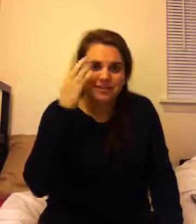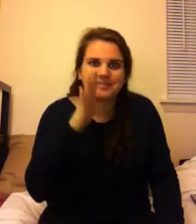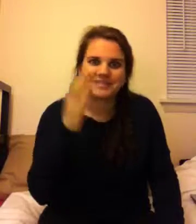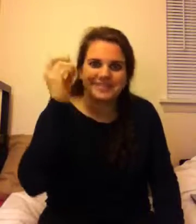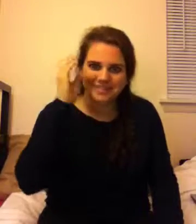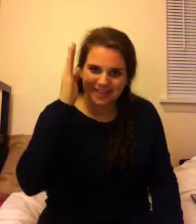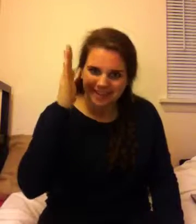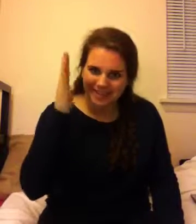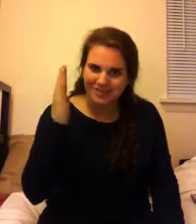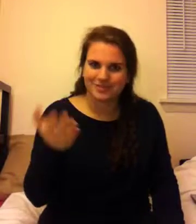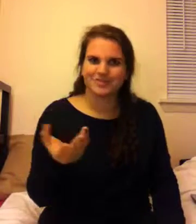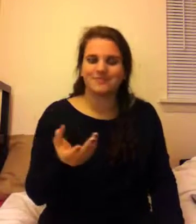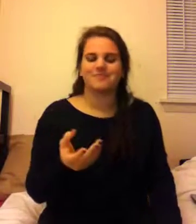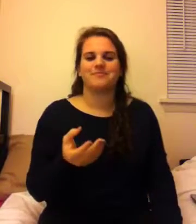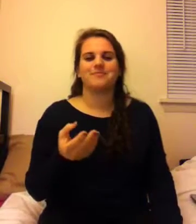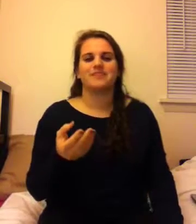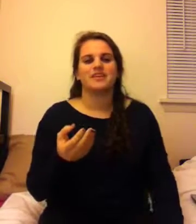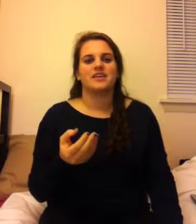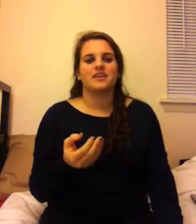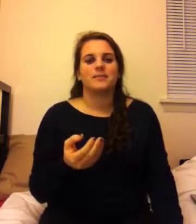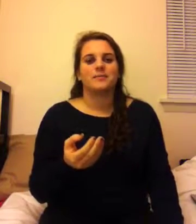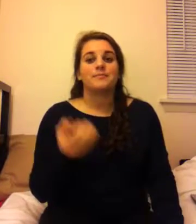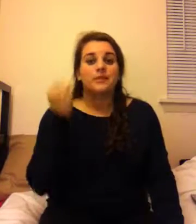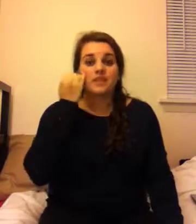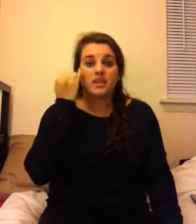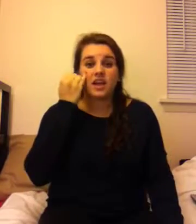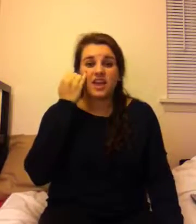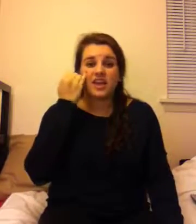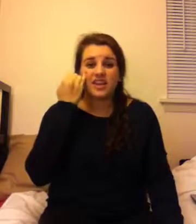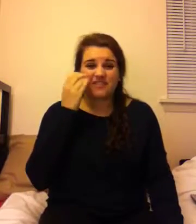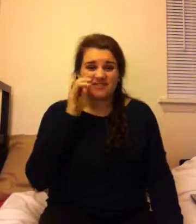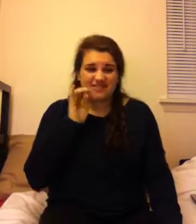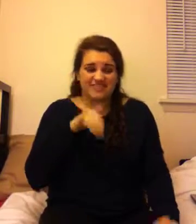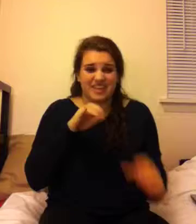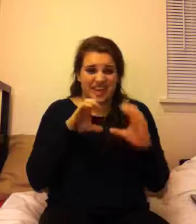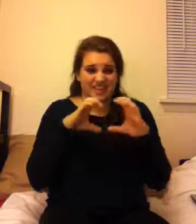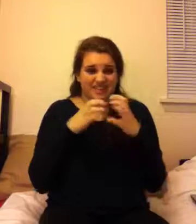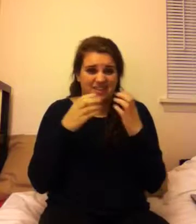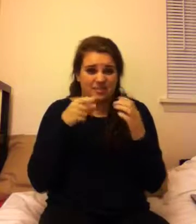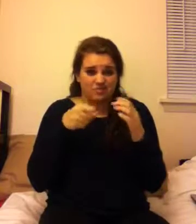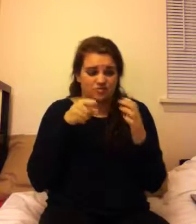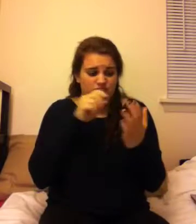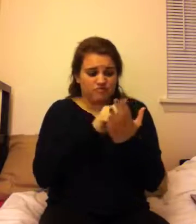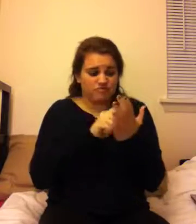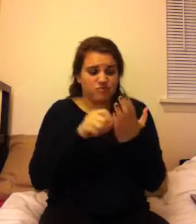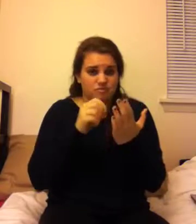especially if you're not very familiar in the background of the subject that you're taking notes for.